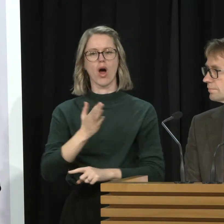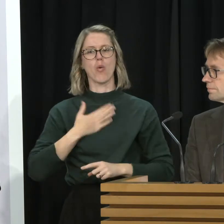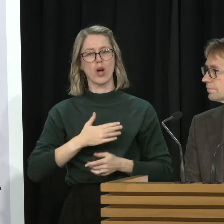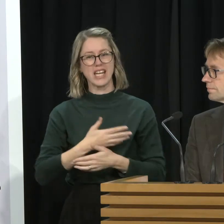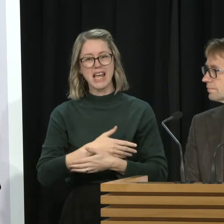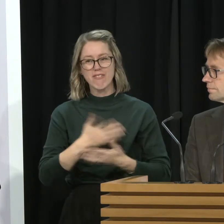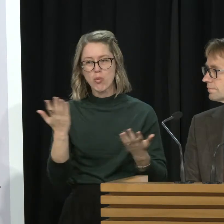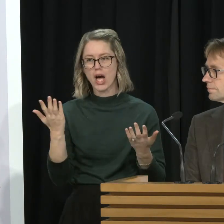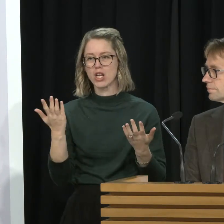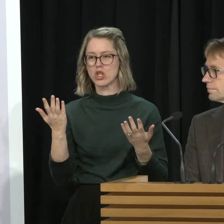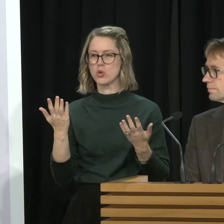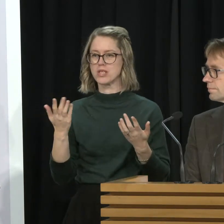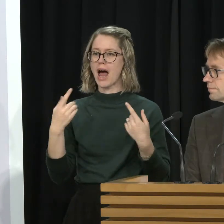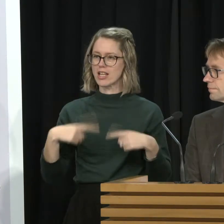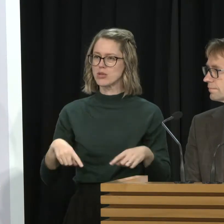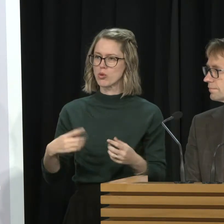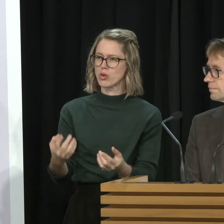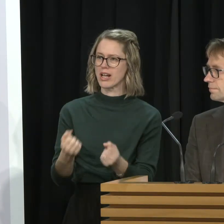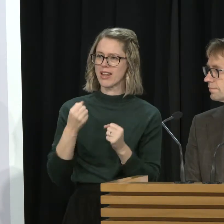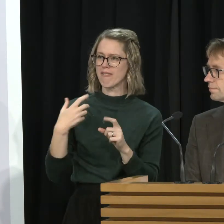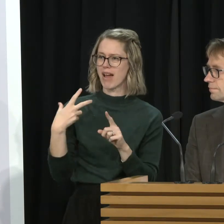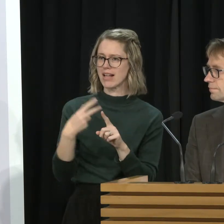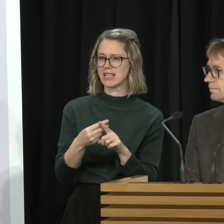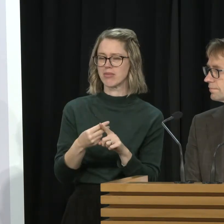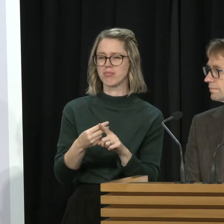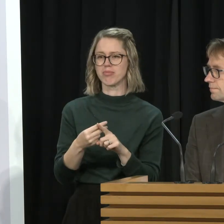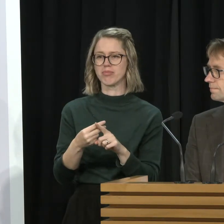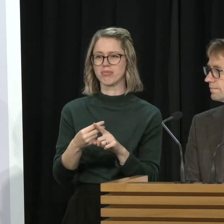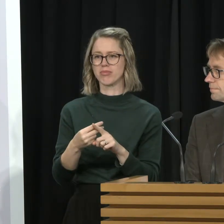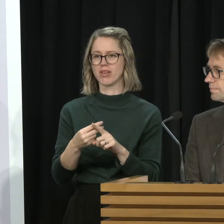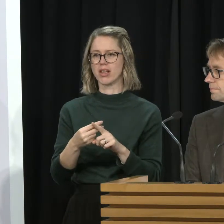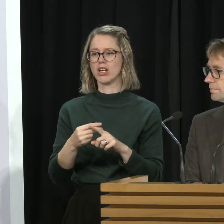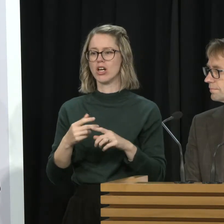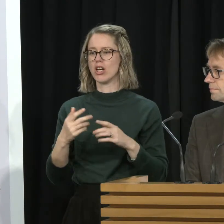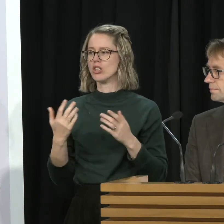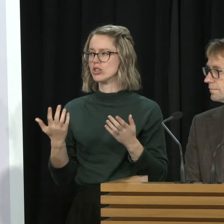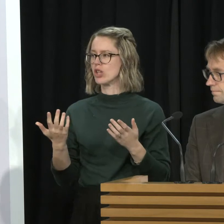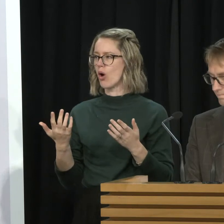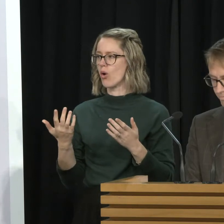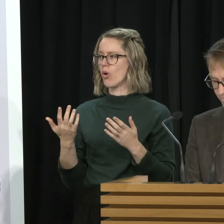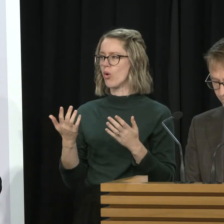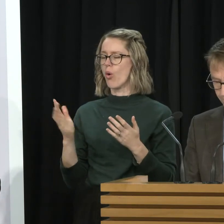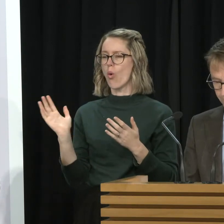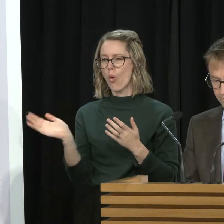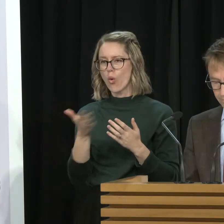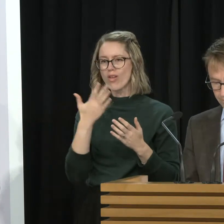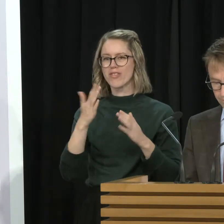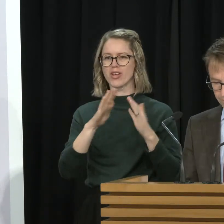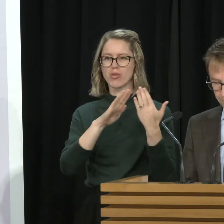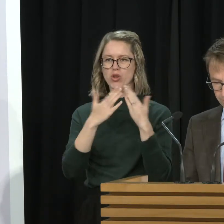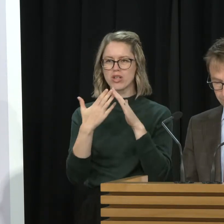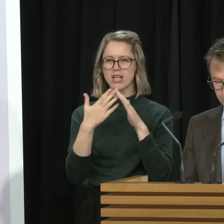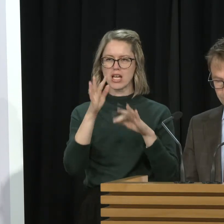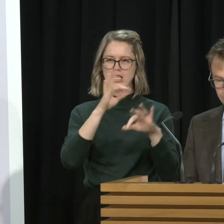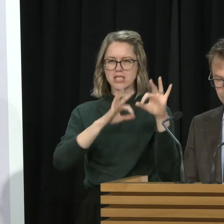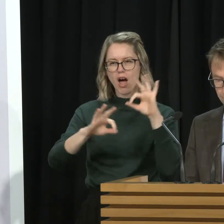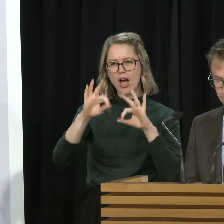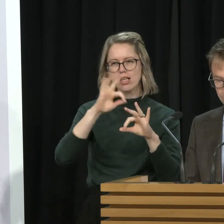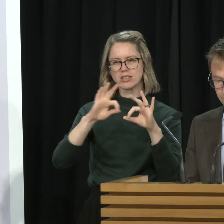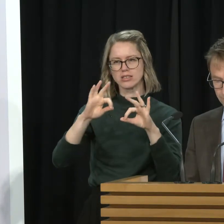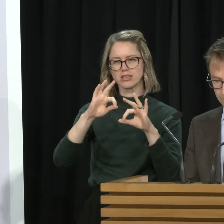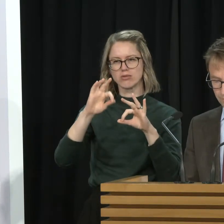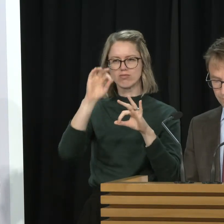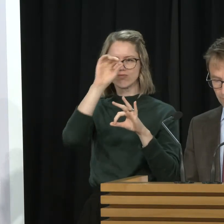who's eligible to get a vaccine taking up the opportunity to get a vaccine. And that is what all of the epidemiological community are recommending as